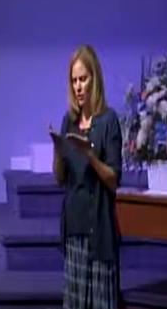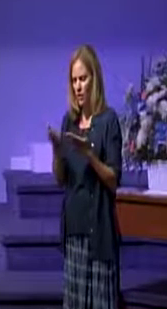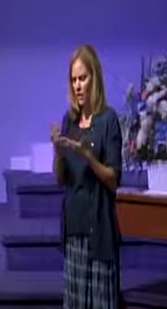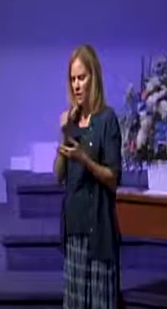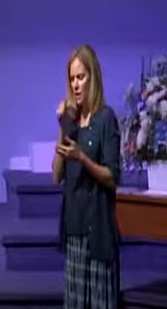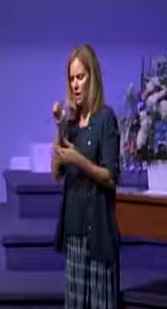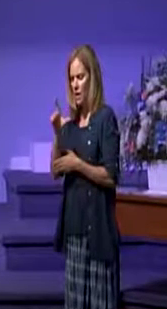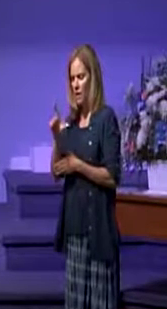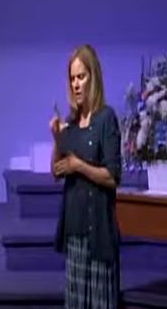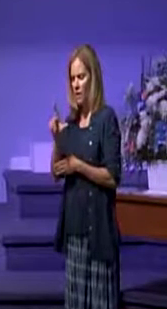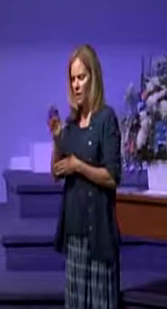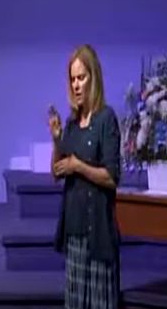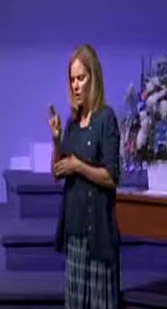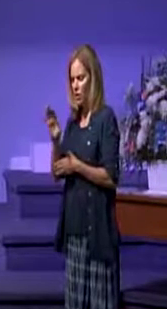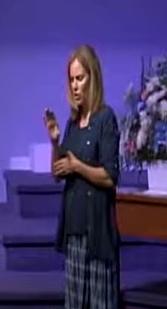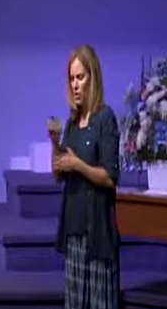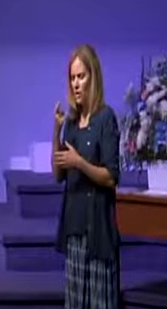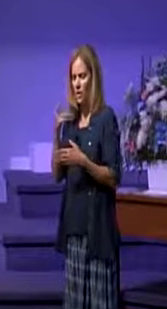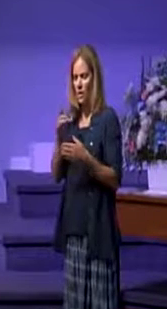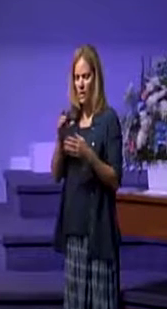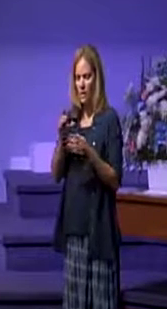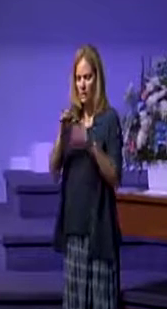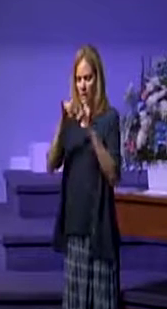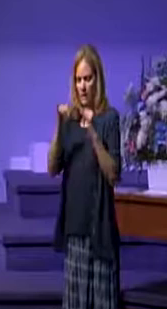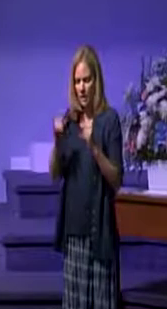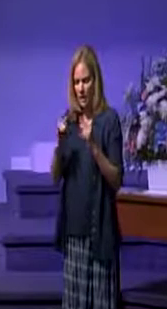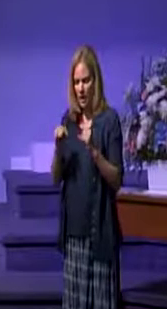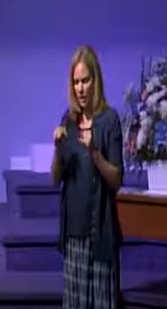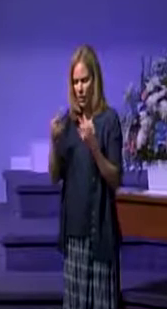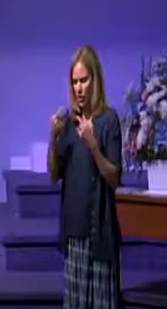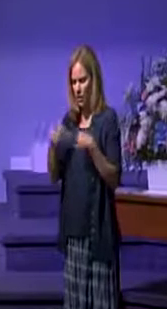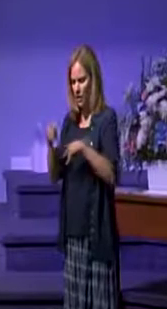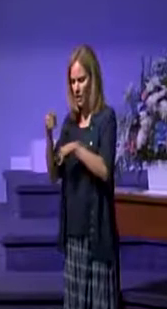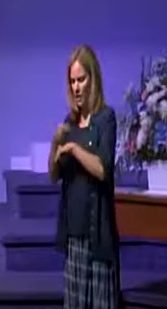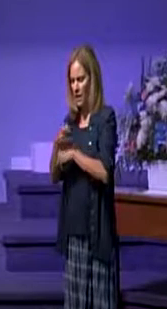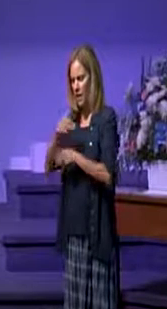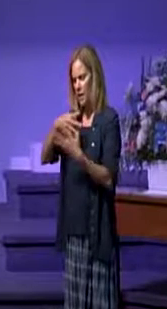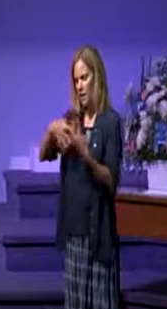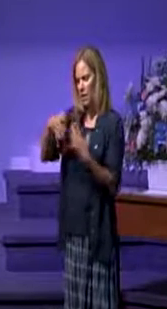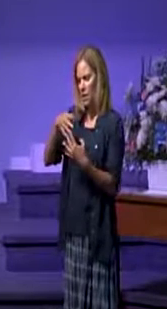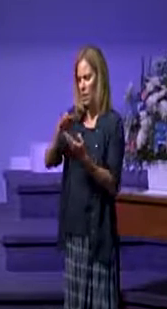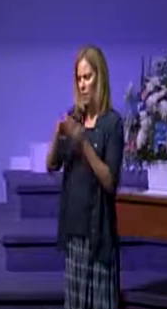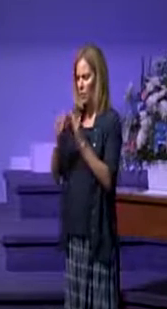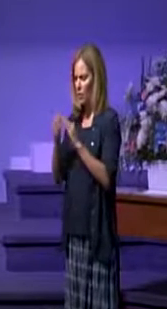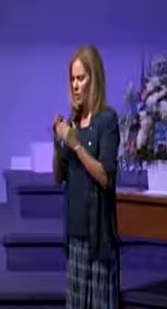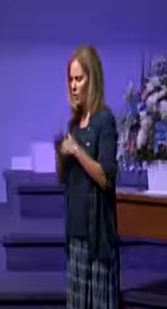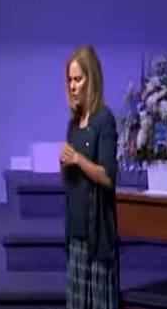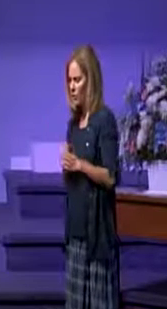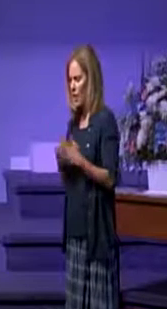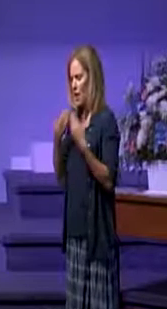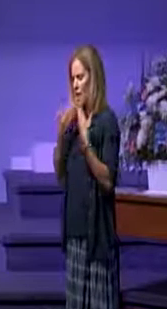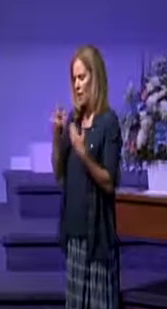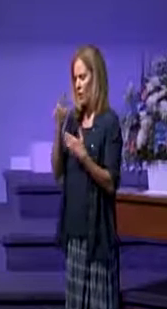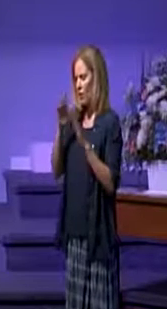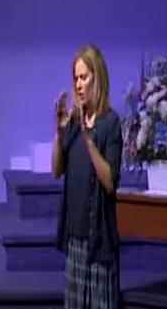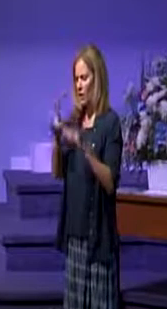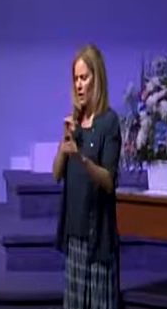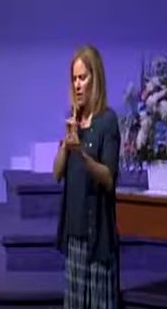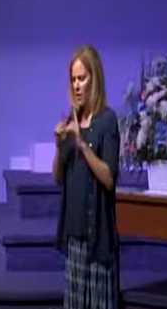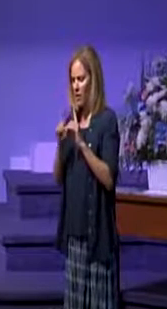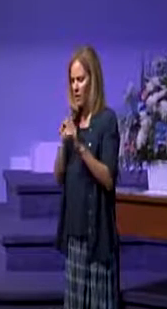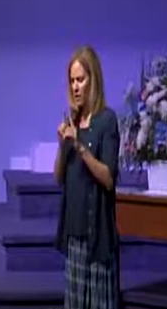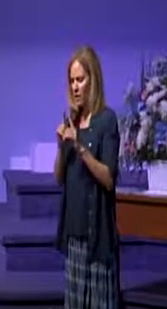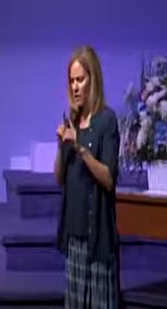as our tent was there to be a light in the midst of our community, Lord. Thank you for the great conversations